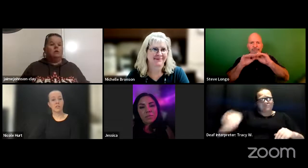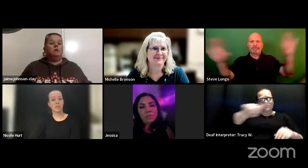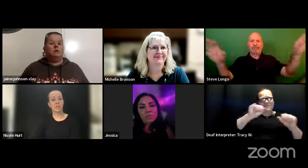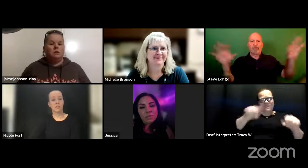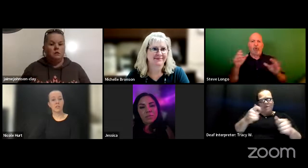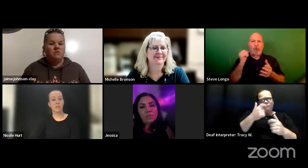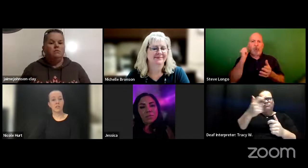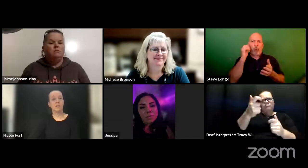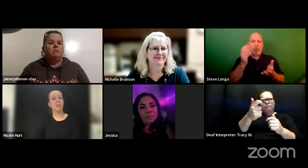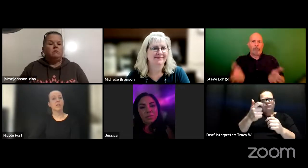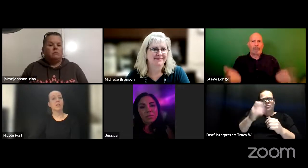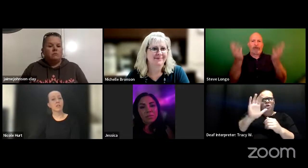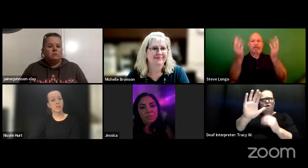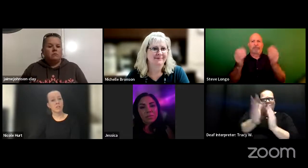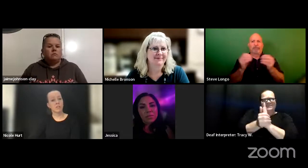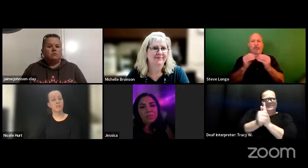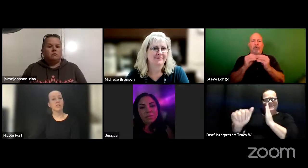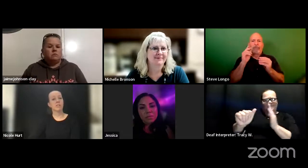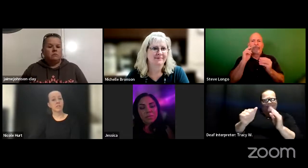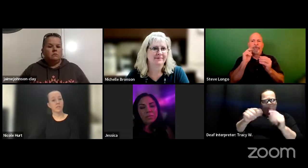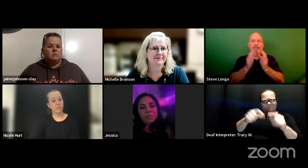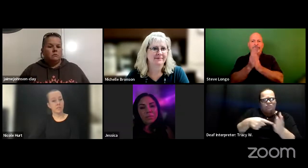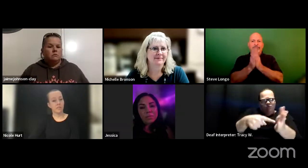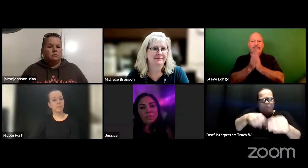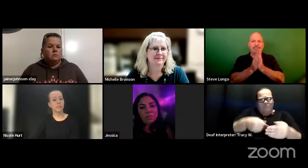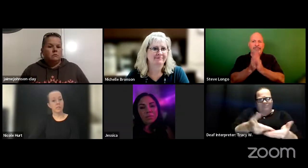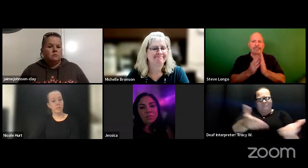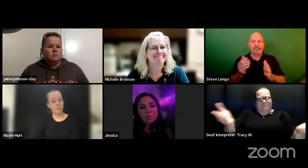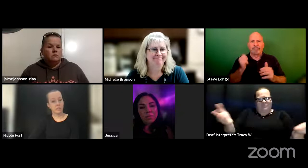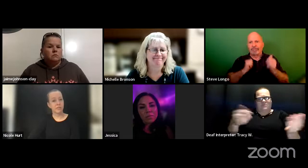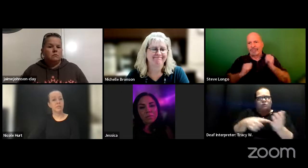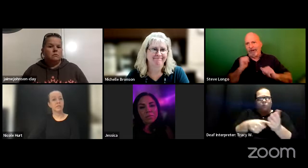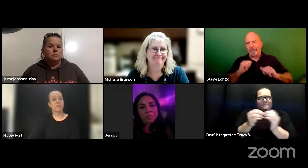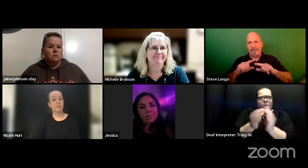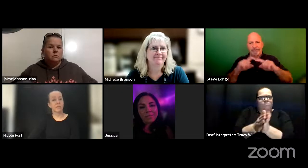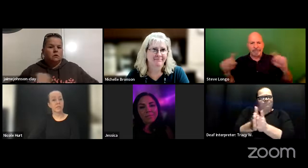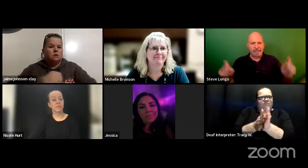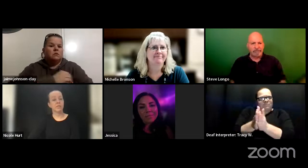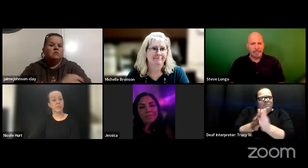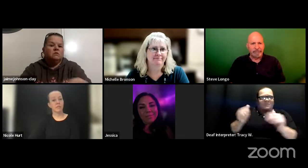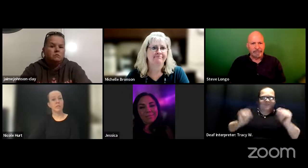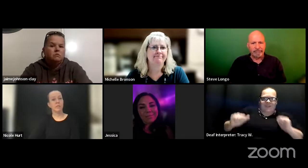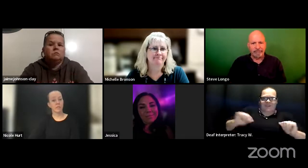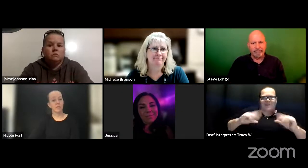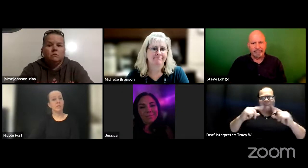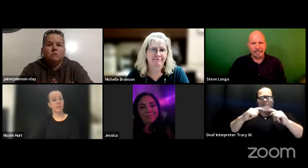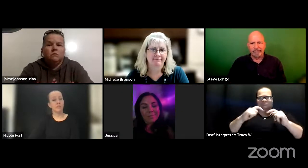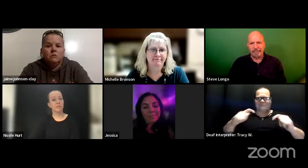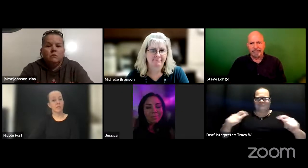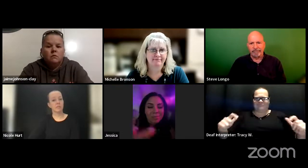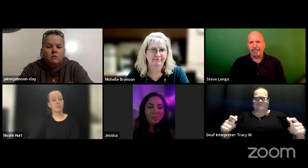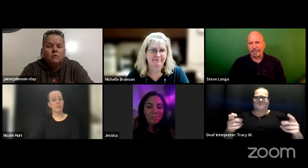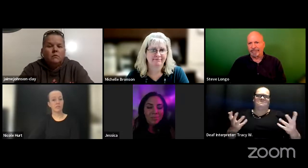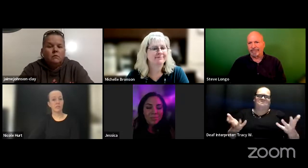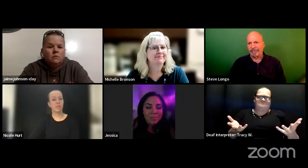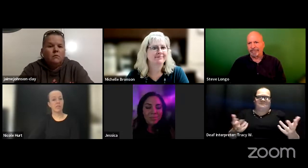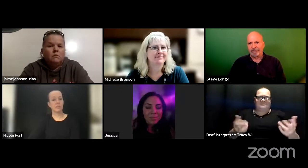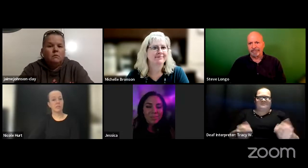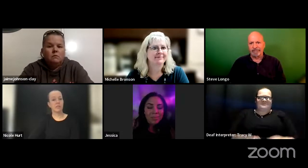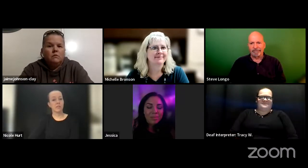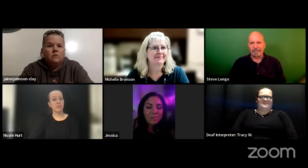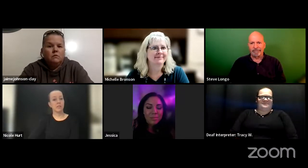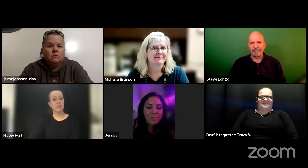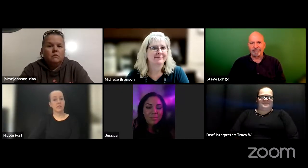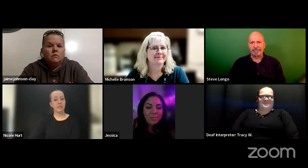want for this community to be able to see the beauty of what she has done and raise the passion for deaf